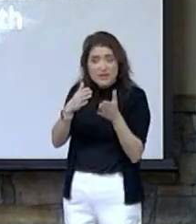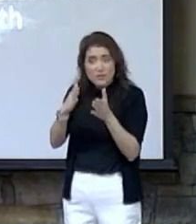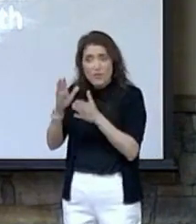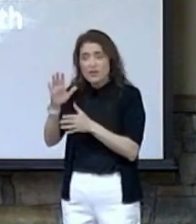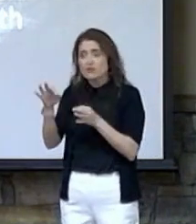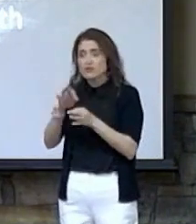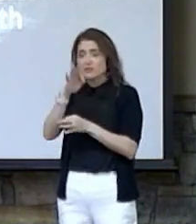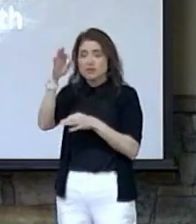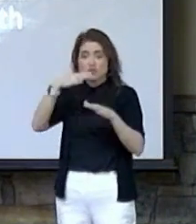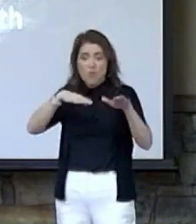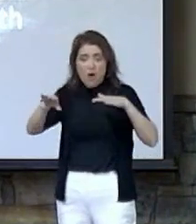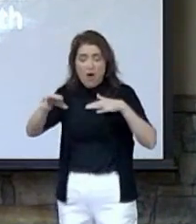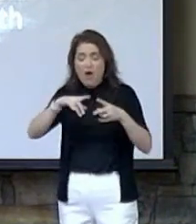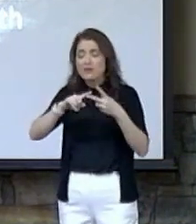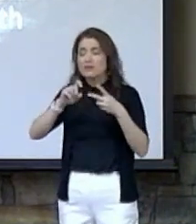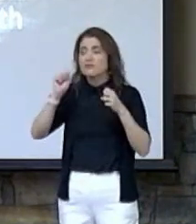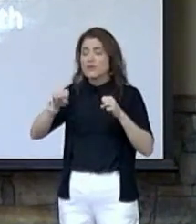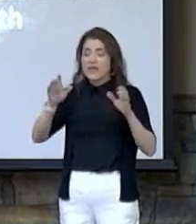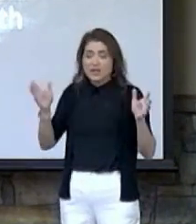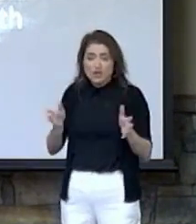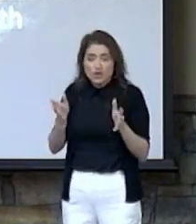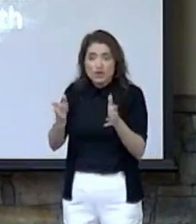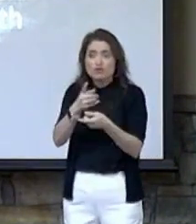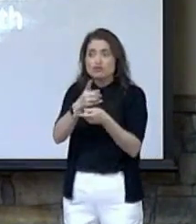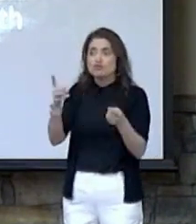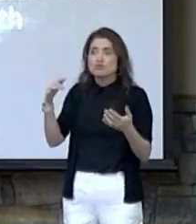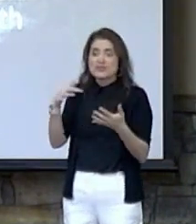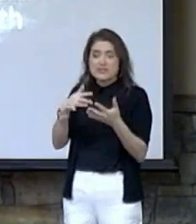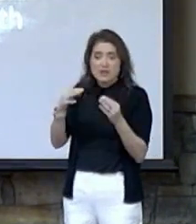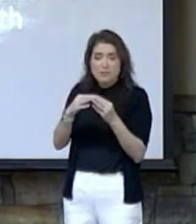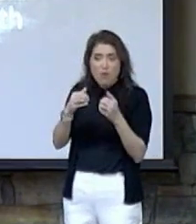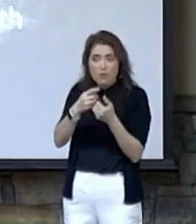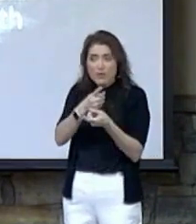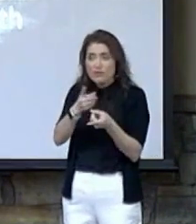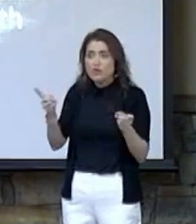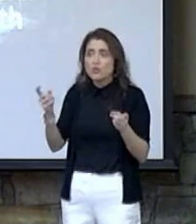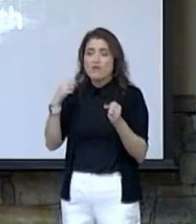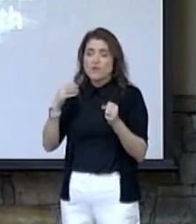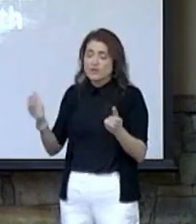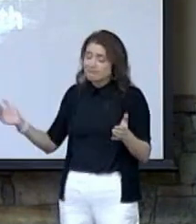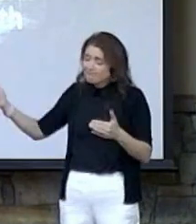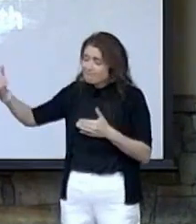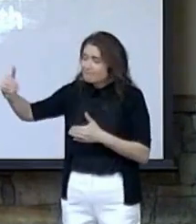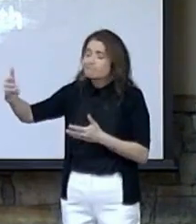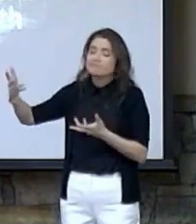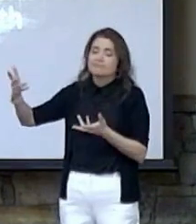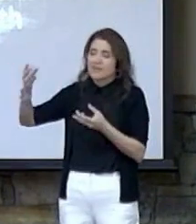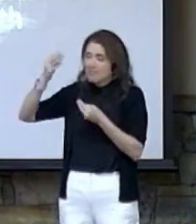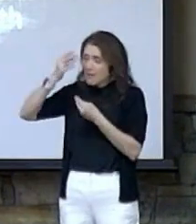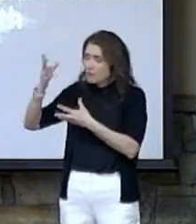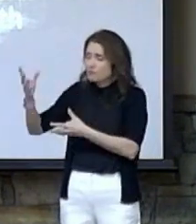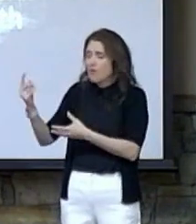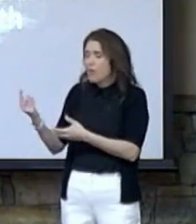walk, if we can encourage you, if we can study more with you about Jesus, if we can just put our arms around you and let you know